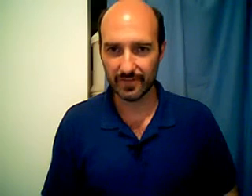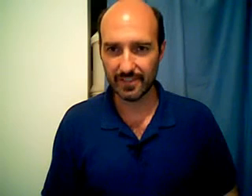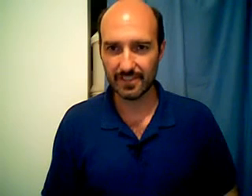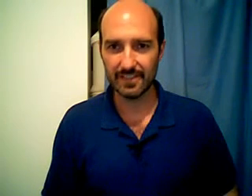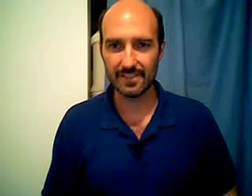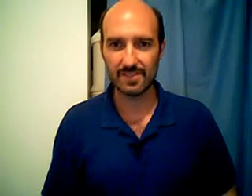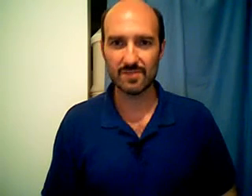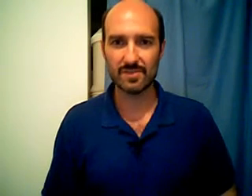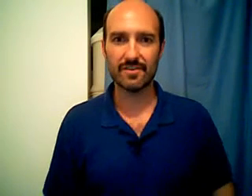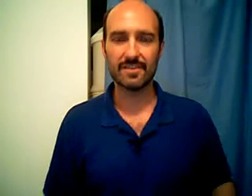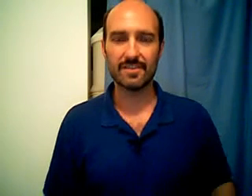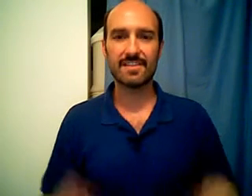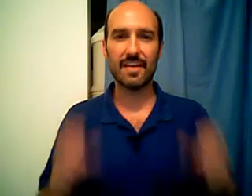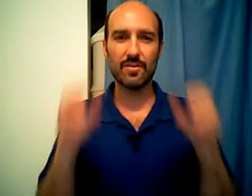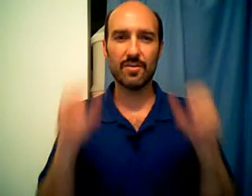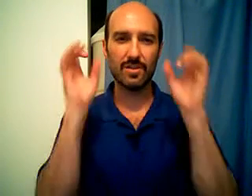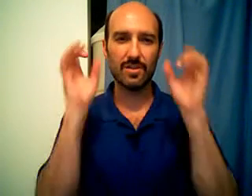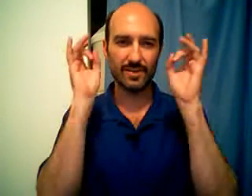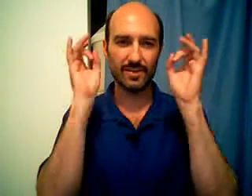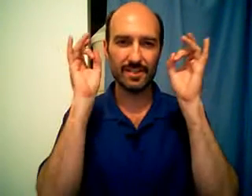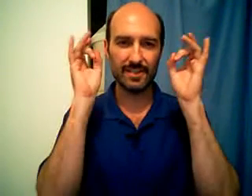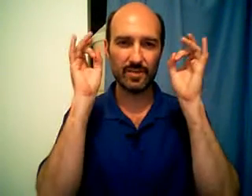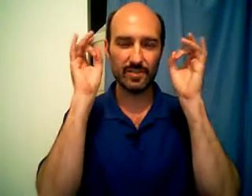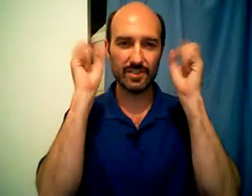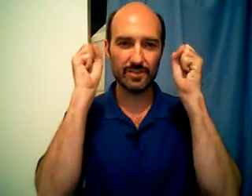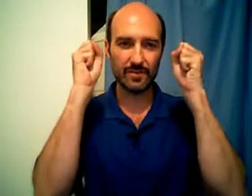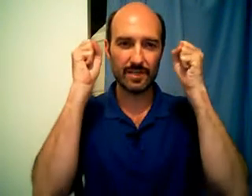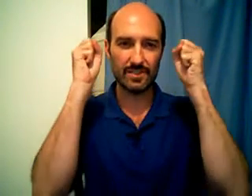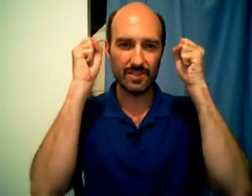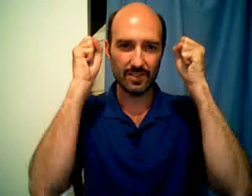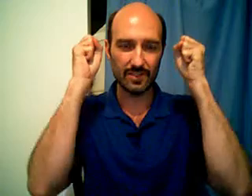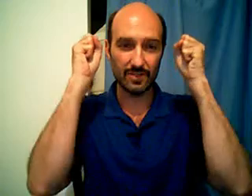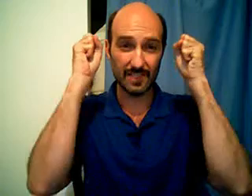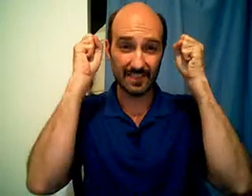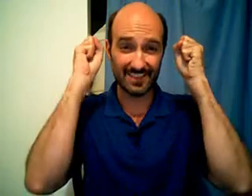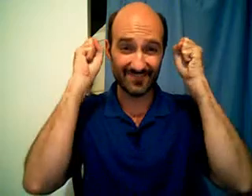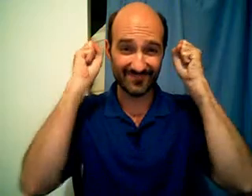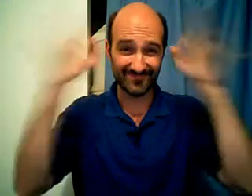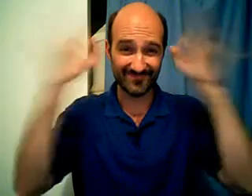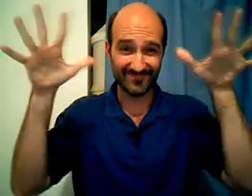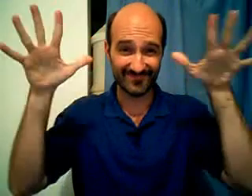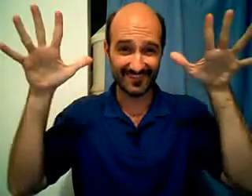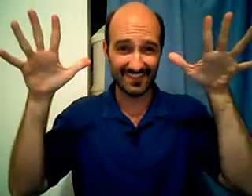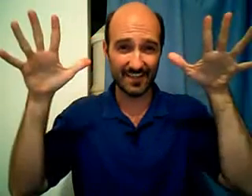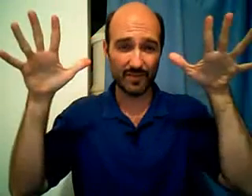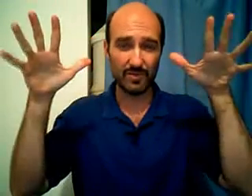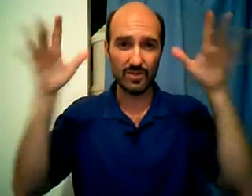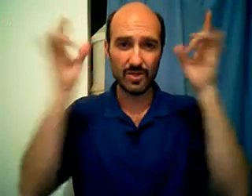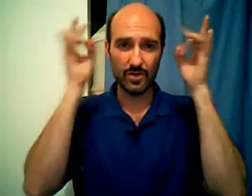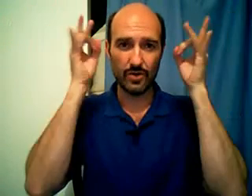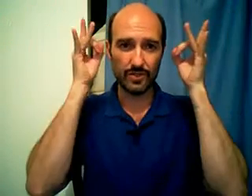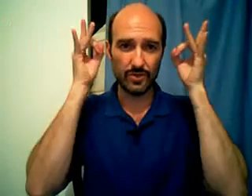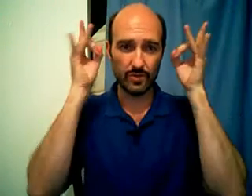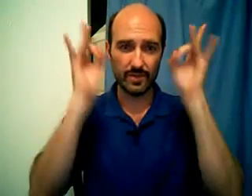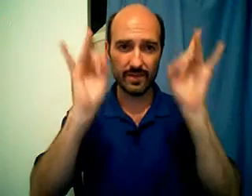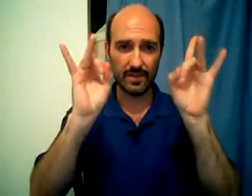Phrase specific. Terrible. All right, terrible you could do a few ways. You can do it like this, terrible. Or you can do it with